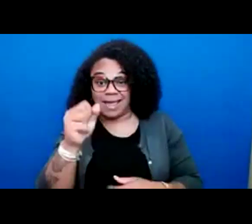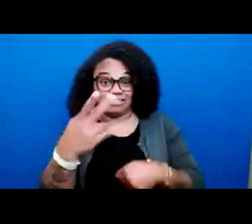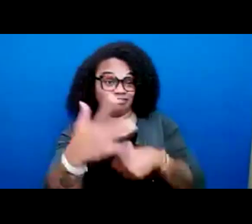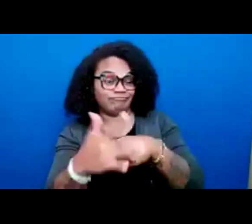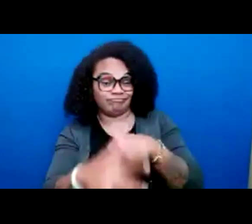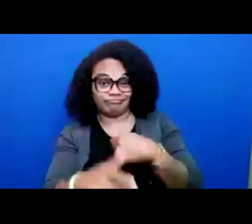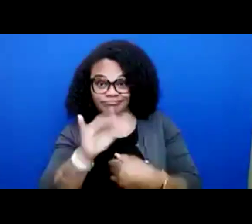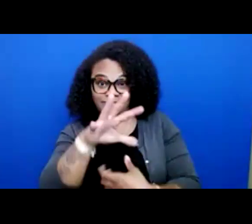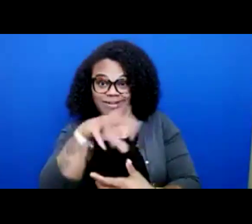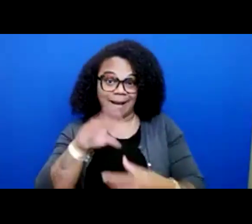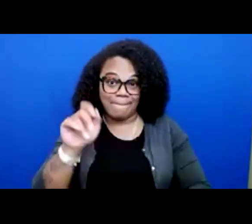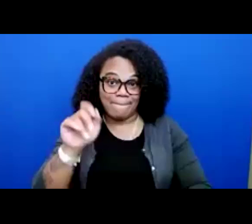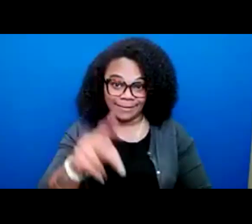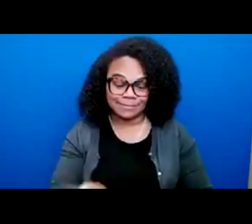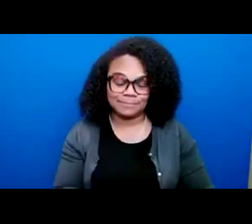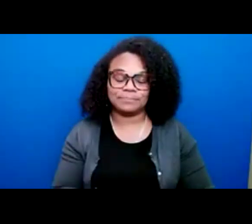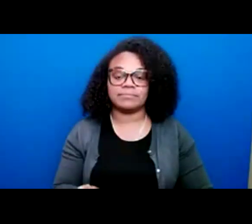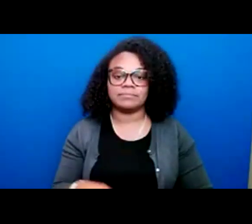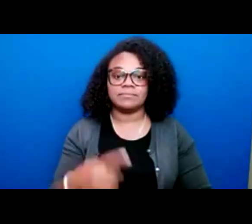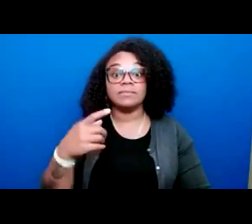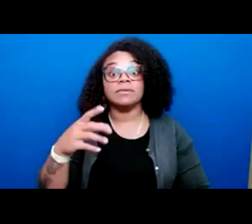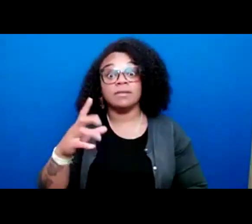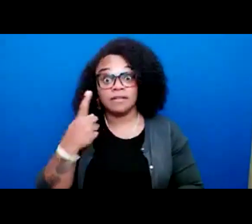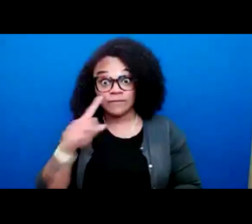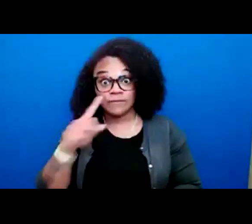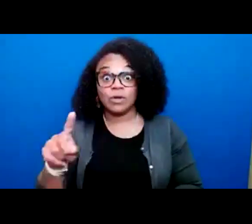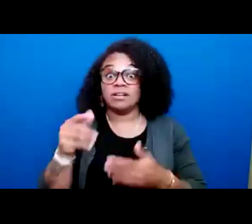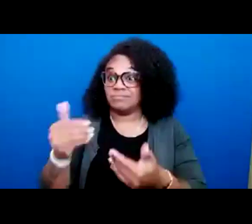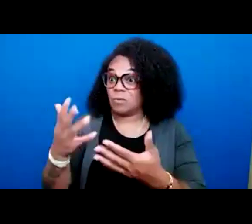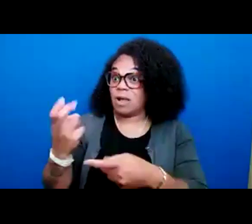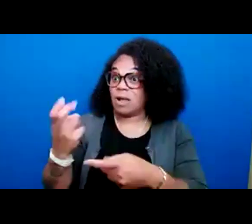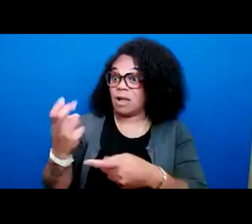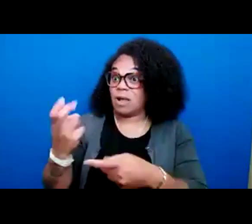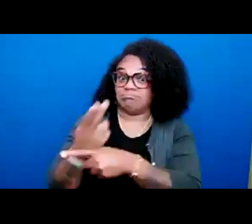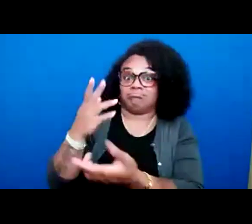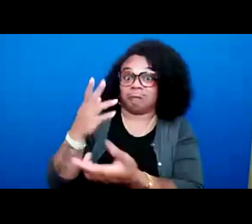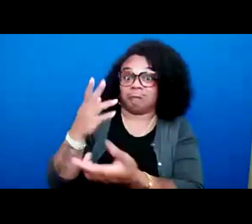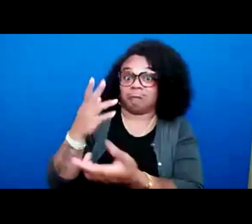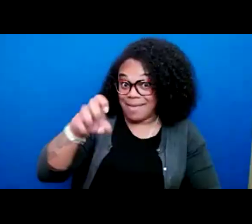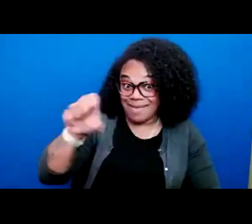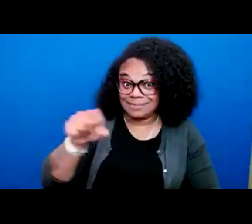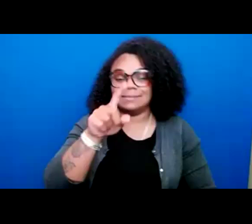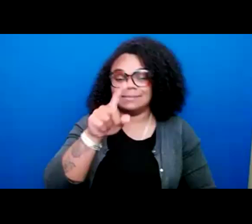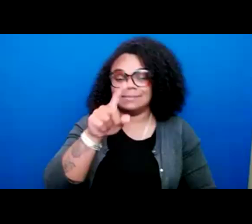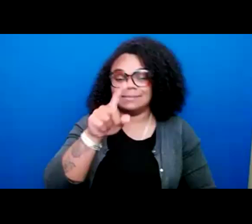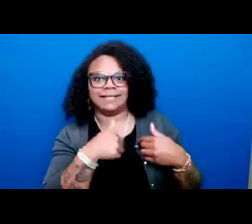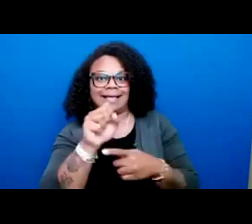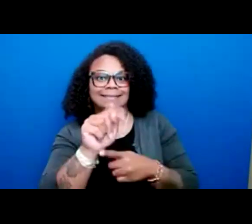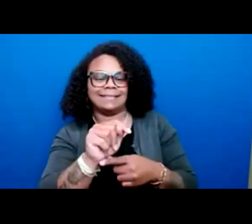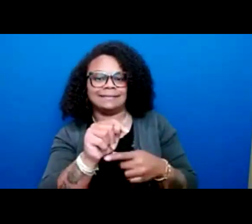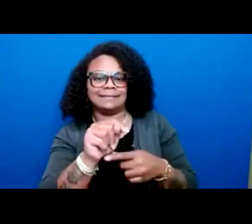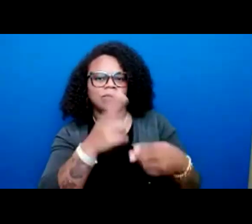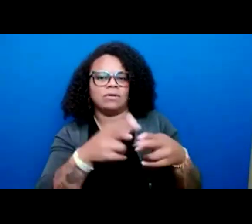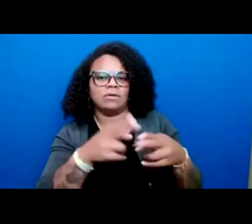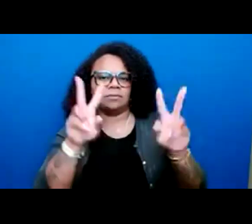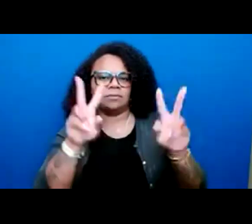account. But for PES to apply, the assets need to be in what they call current use. And current use